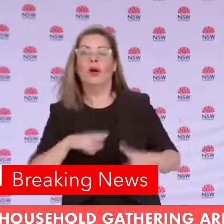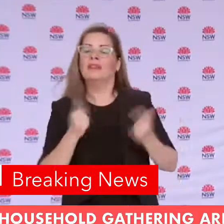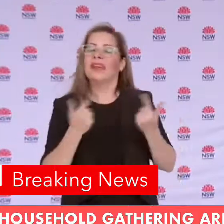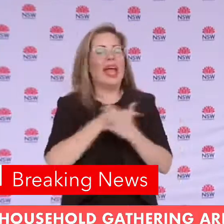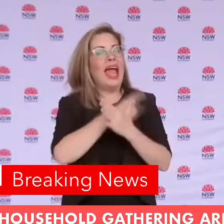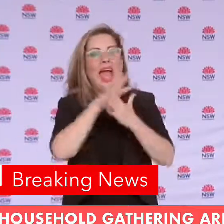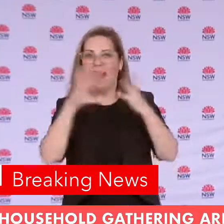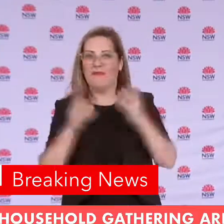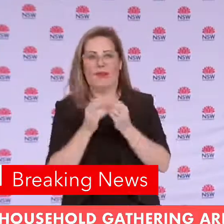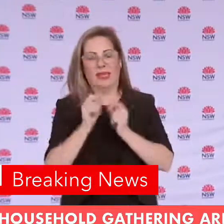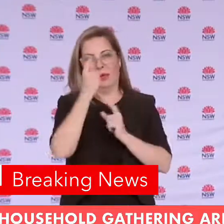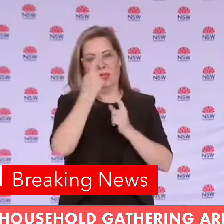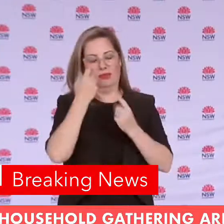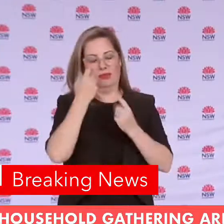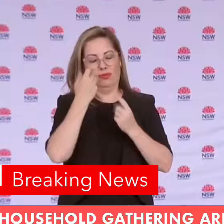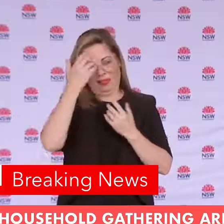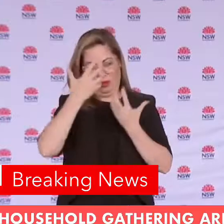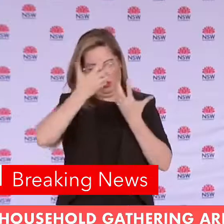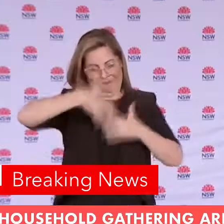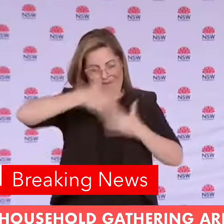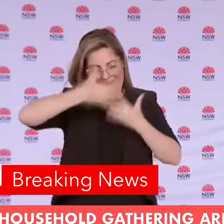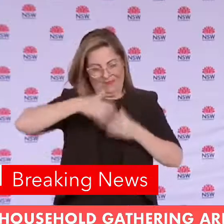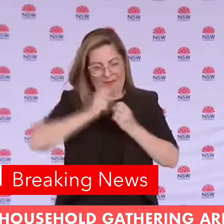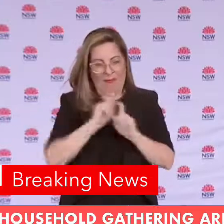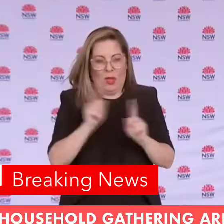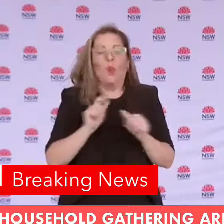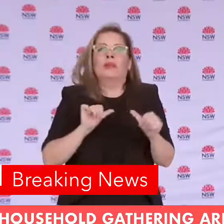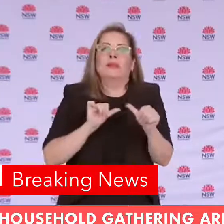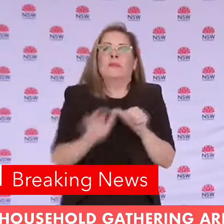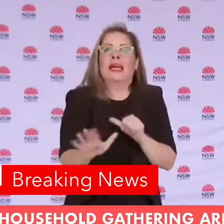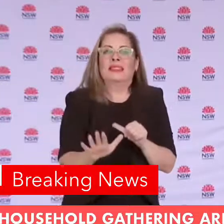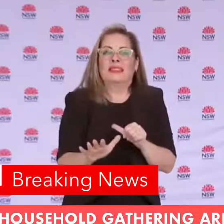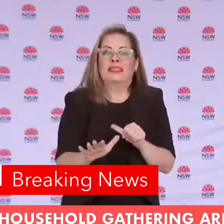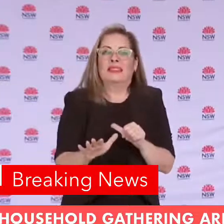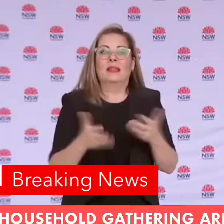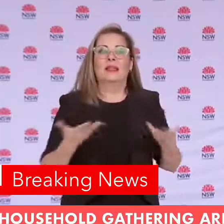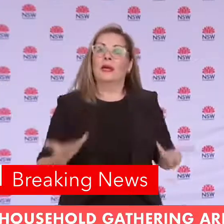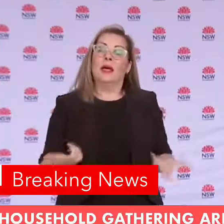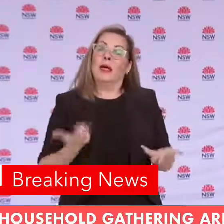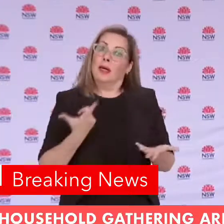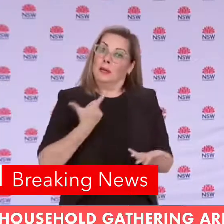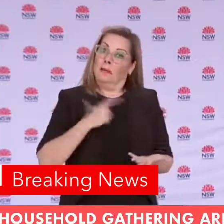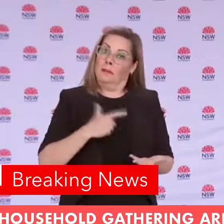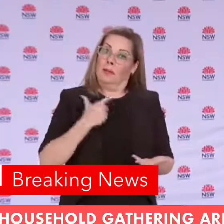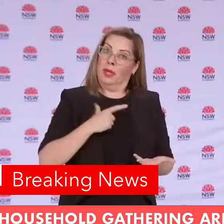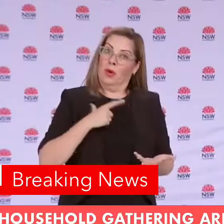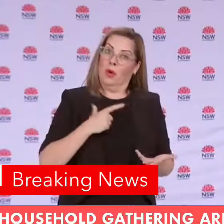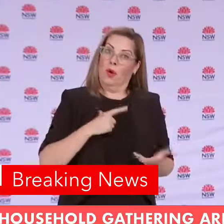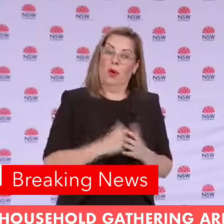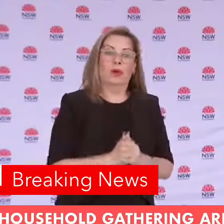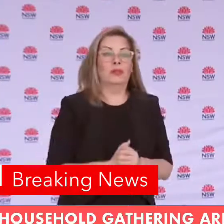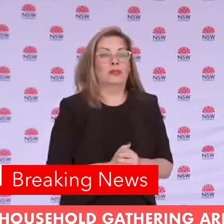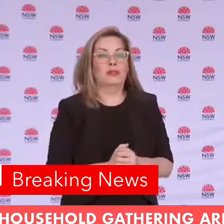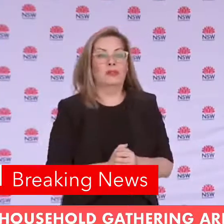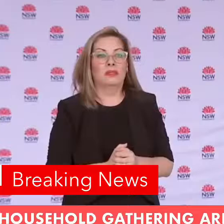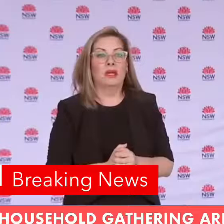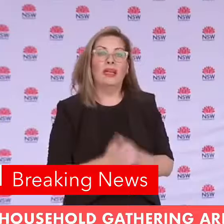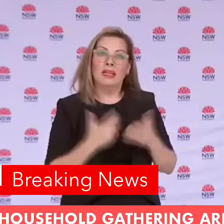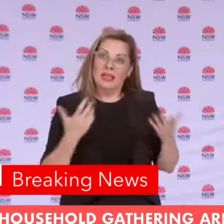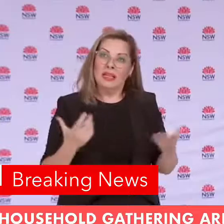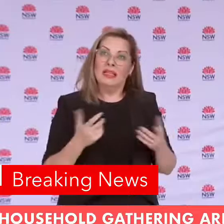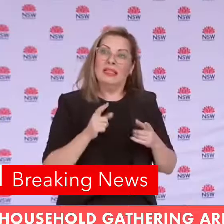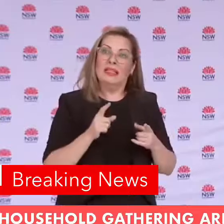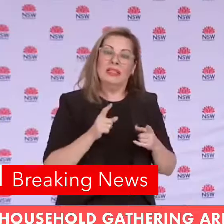or another, because we appreciate that at times, depending on the nature of the pandemic, some members of the community do take a